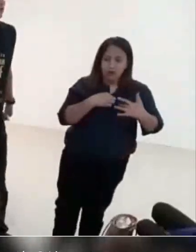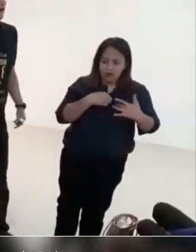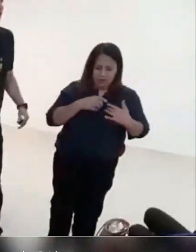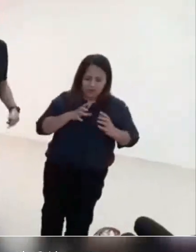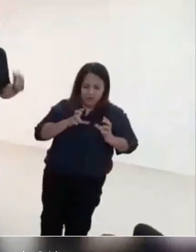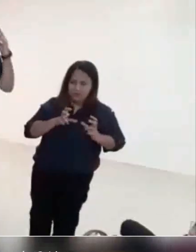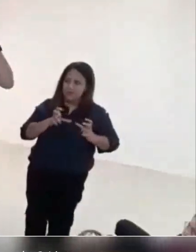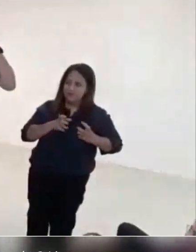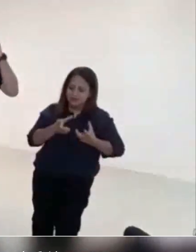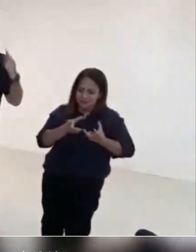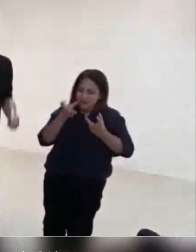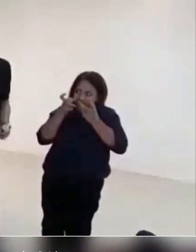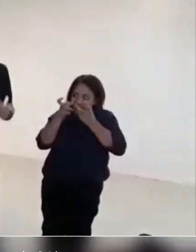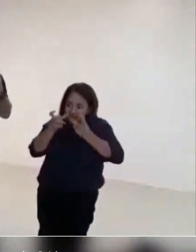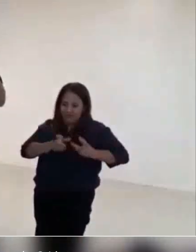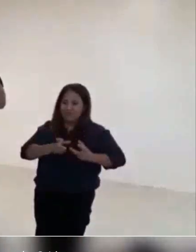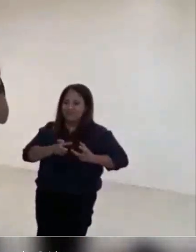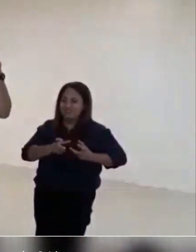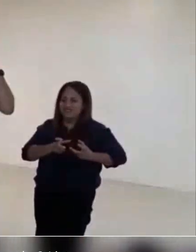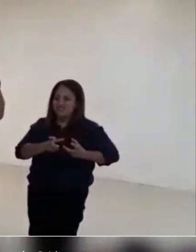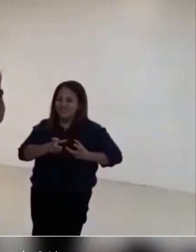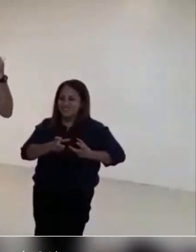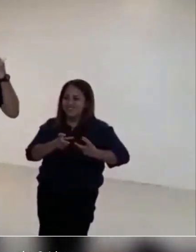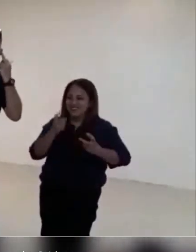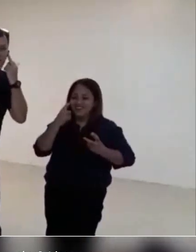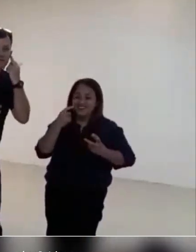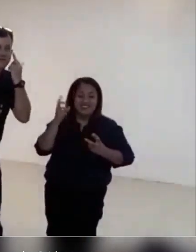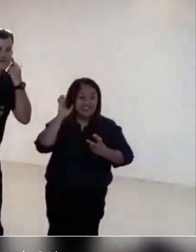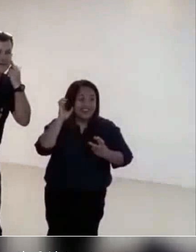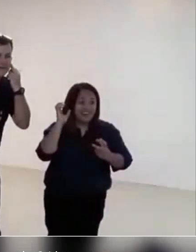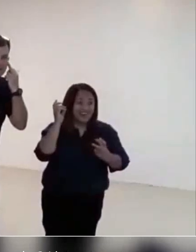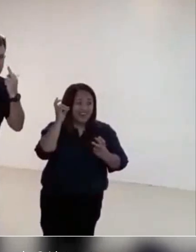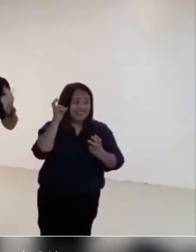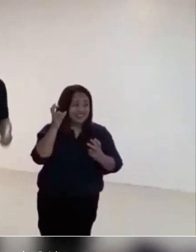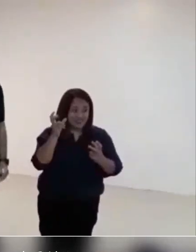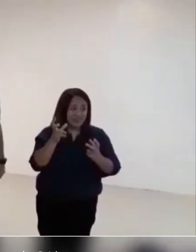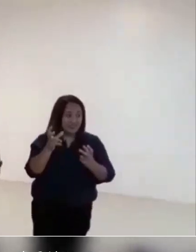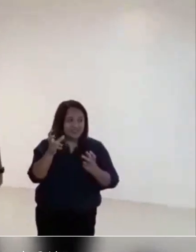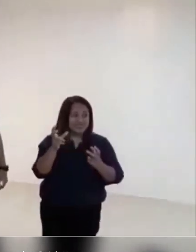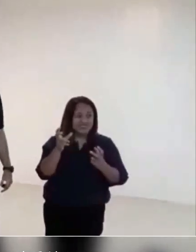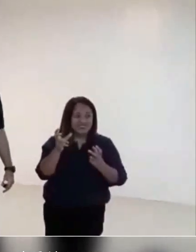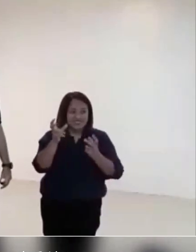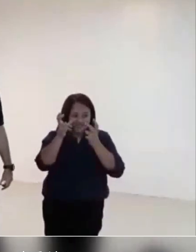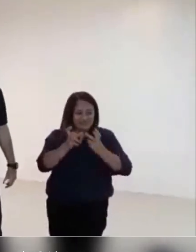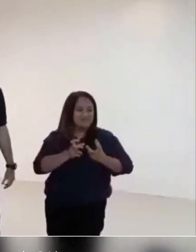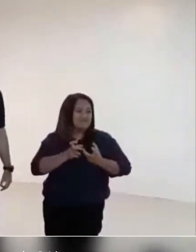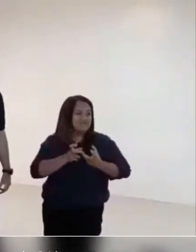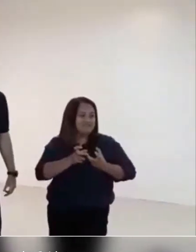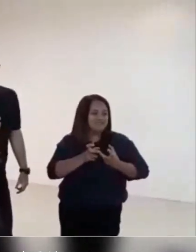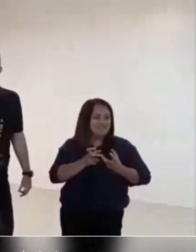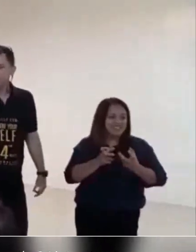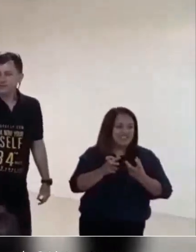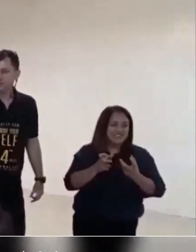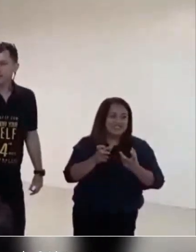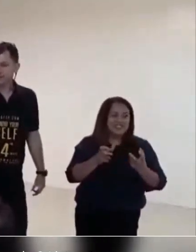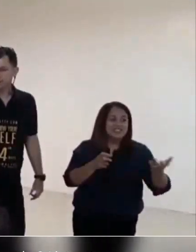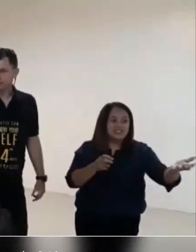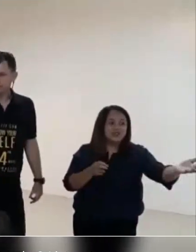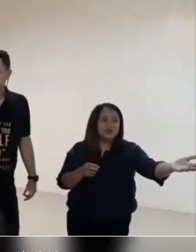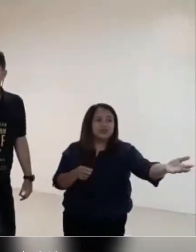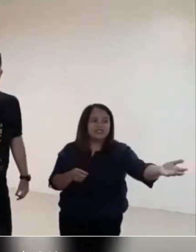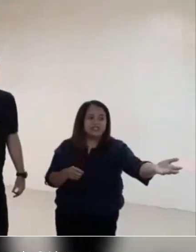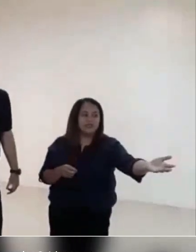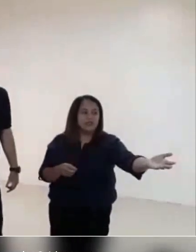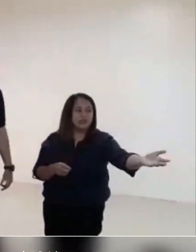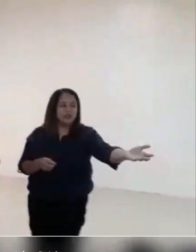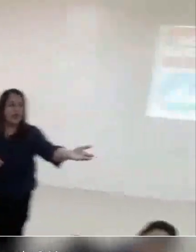heart you have ear. And inside here you have ear. Exactly. Everything is connected. So